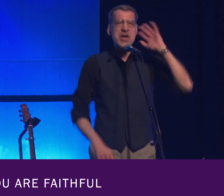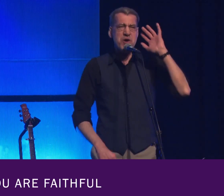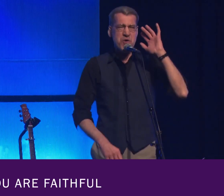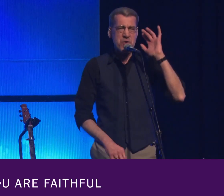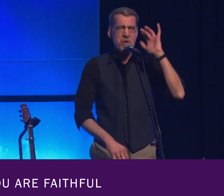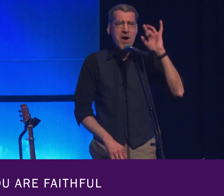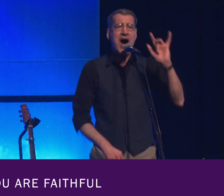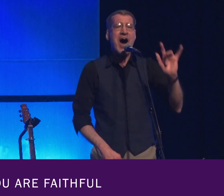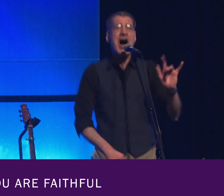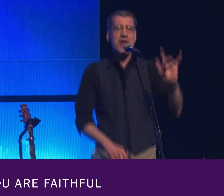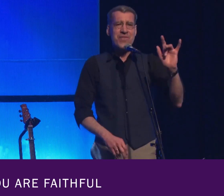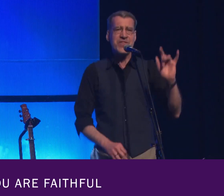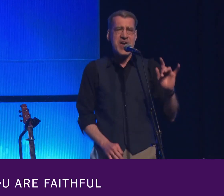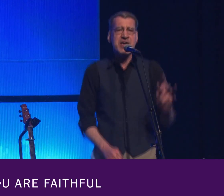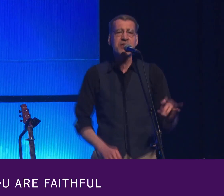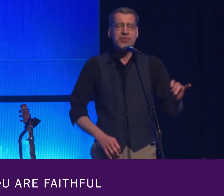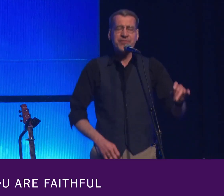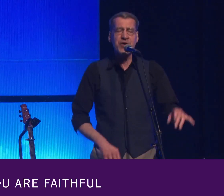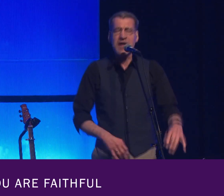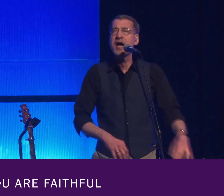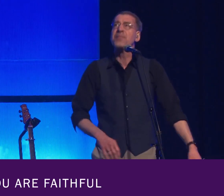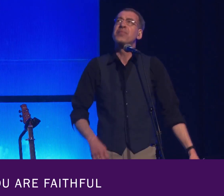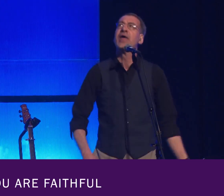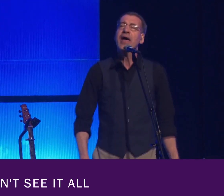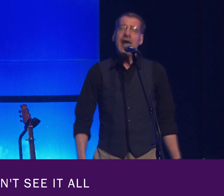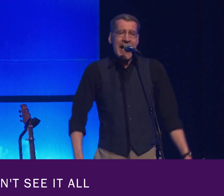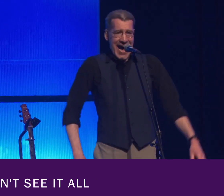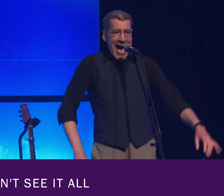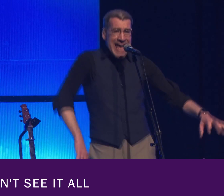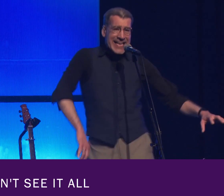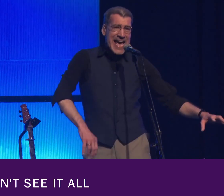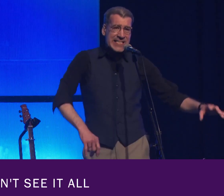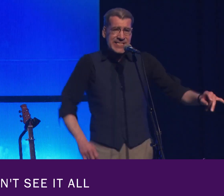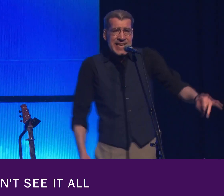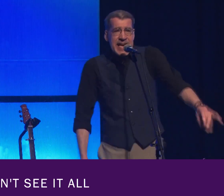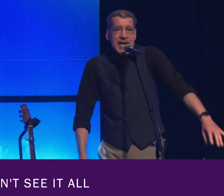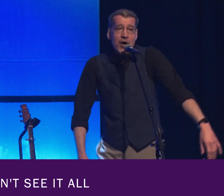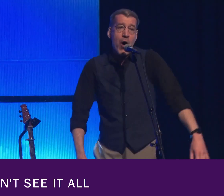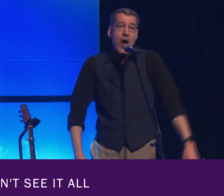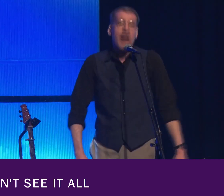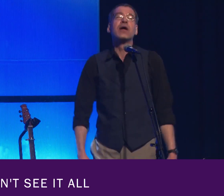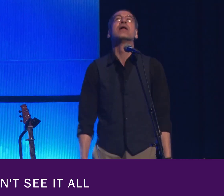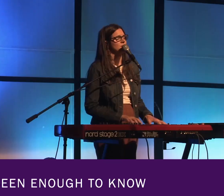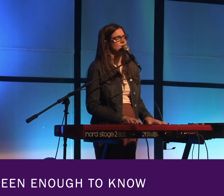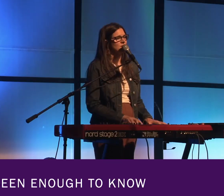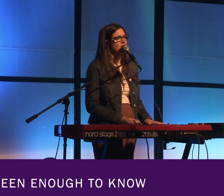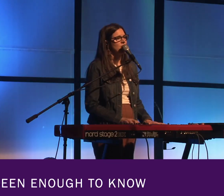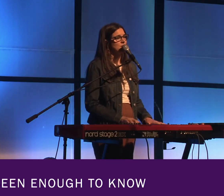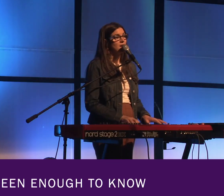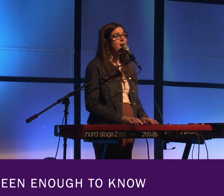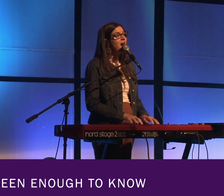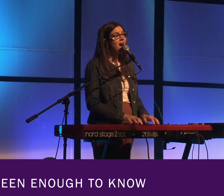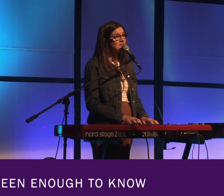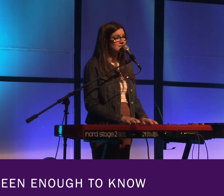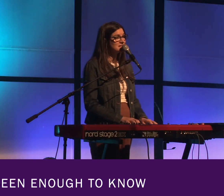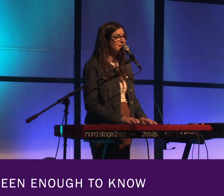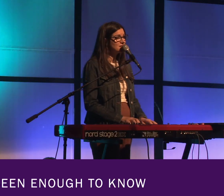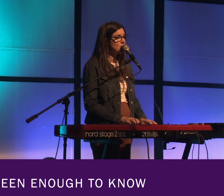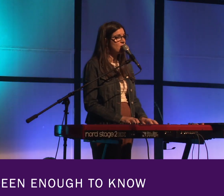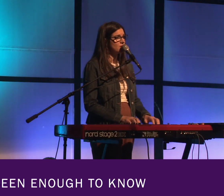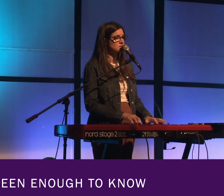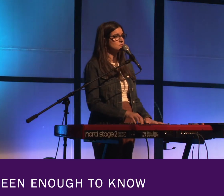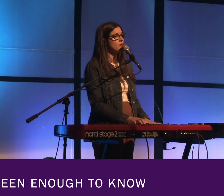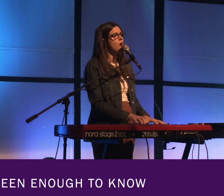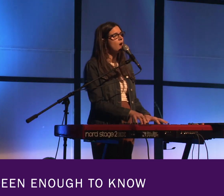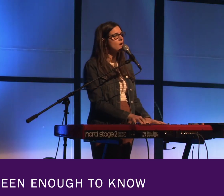Oh, you are faithful. I can't see it all, but I have